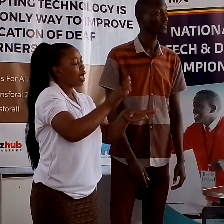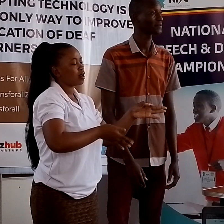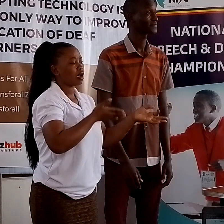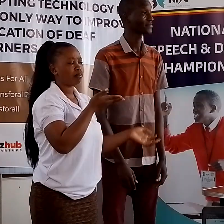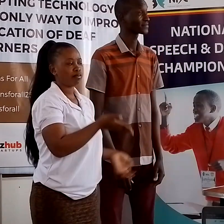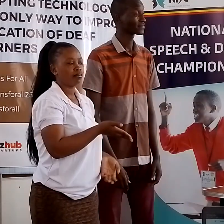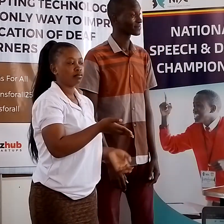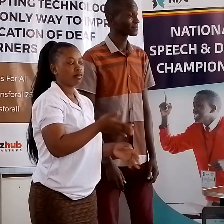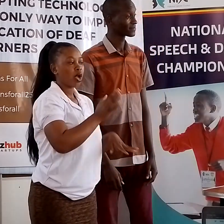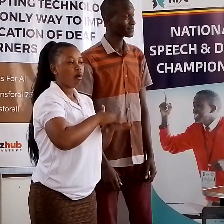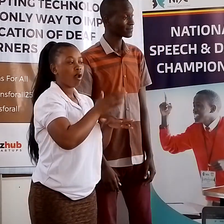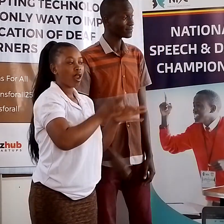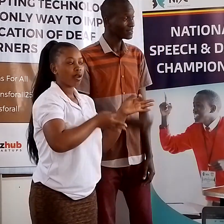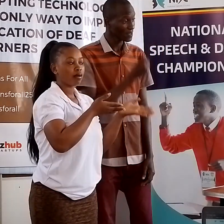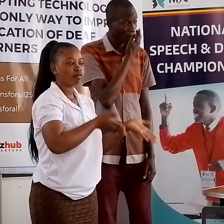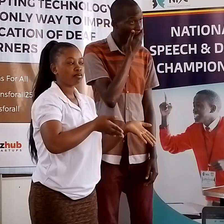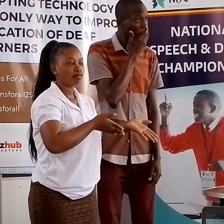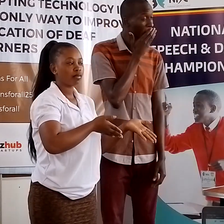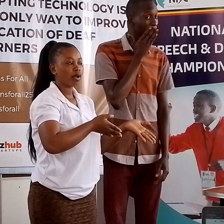there?